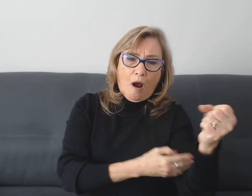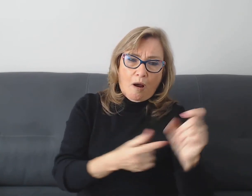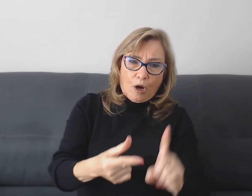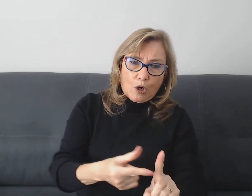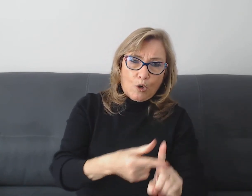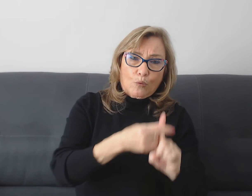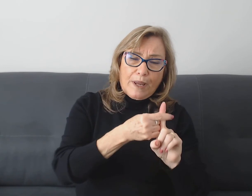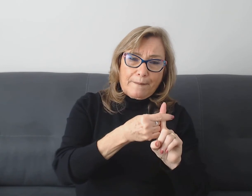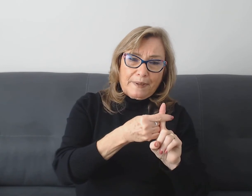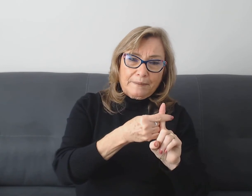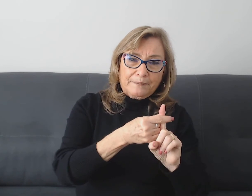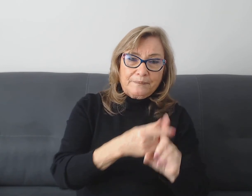Number 3.